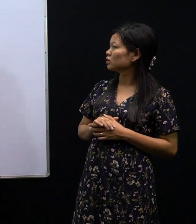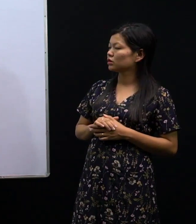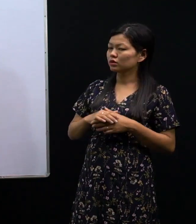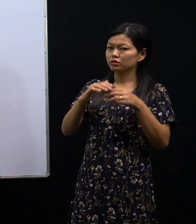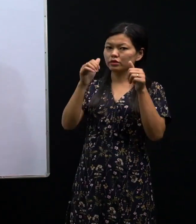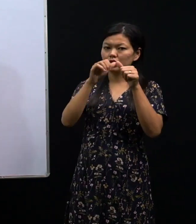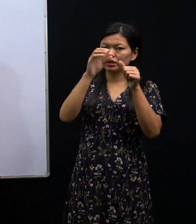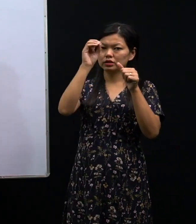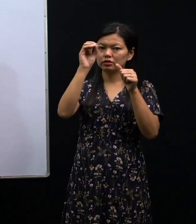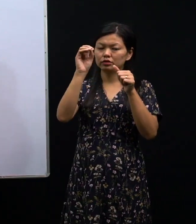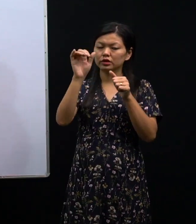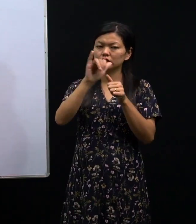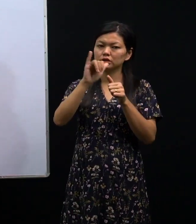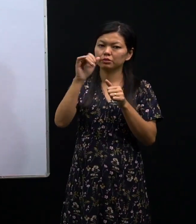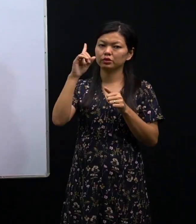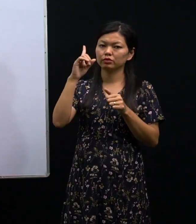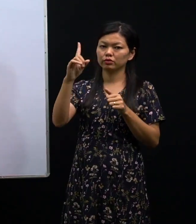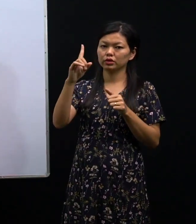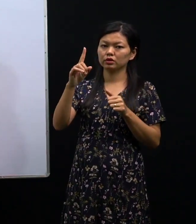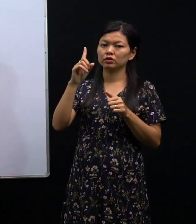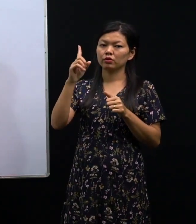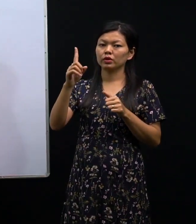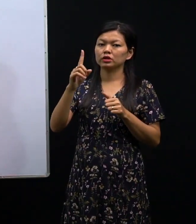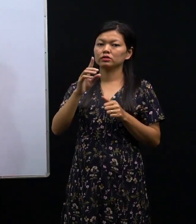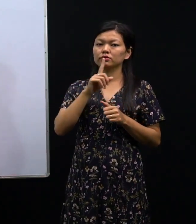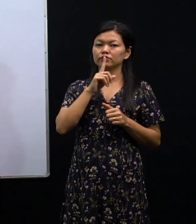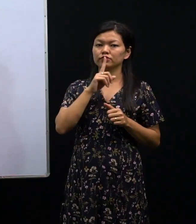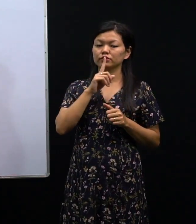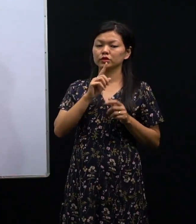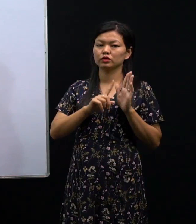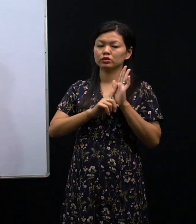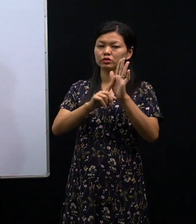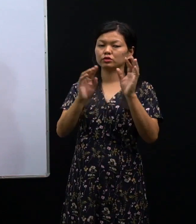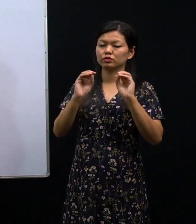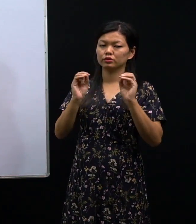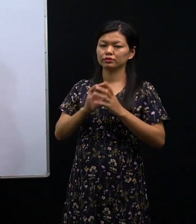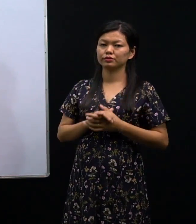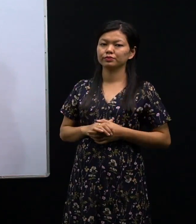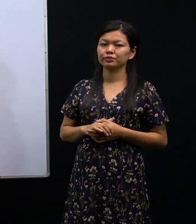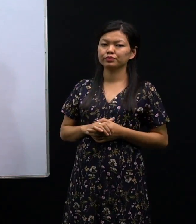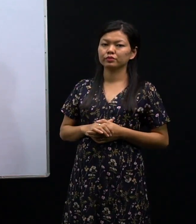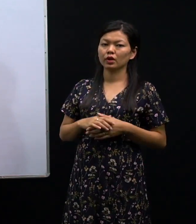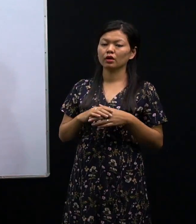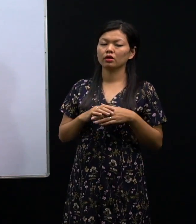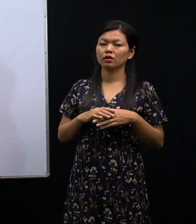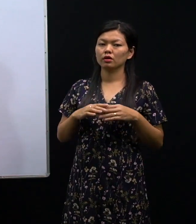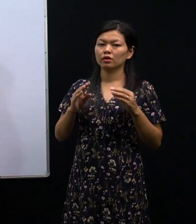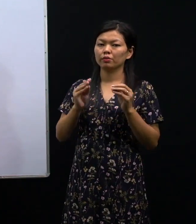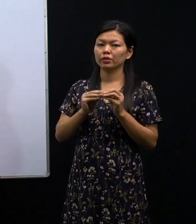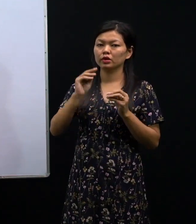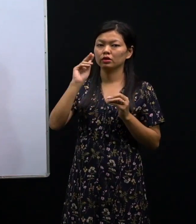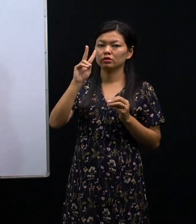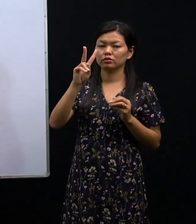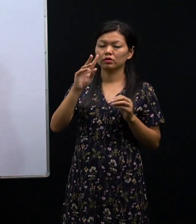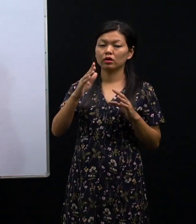is 1. So that 1 is silent here. Are you clear my point? But b power is increasing, like b is